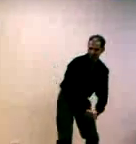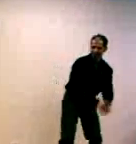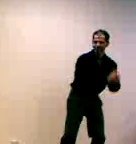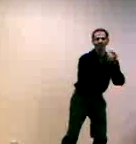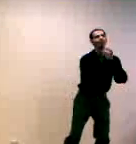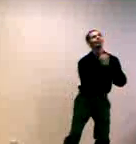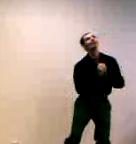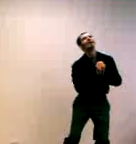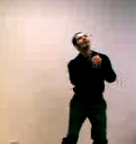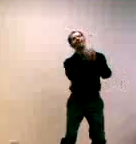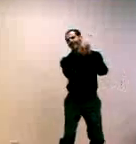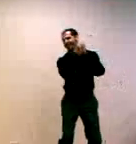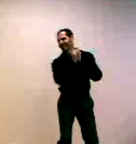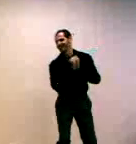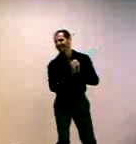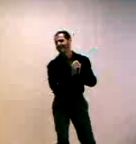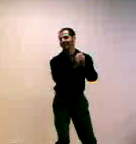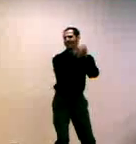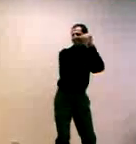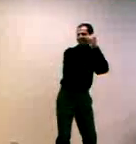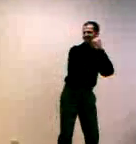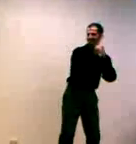Come, just as you are to worship.